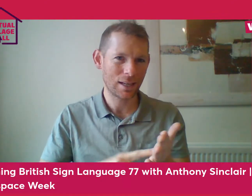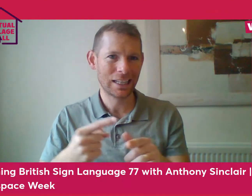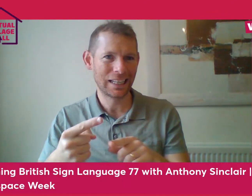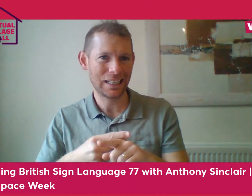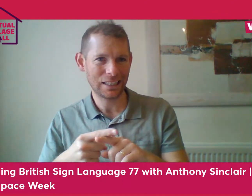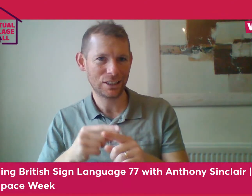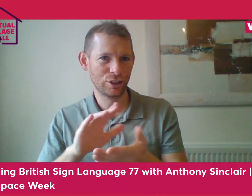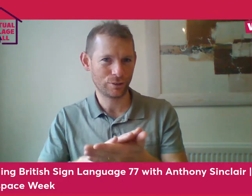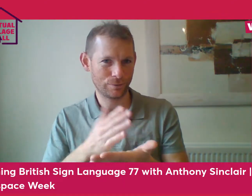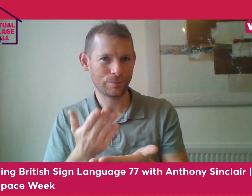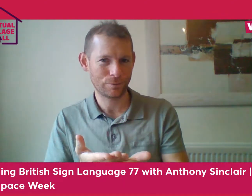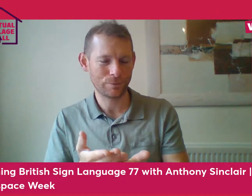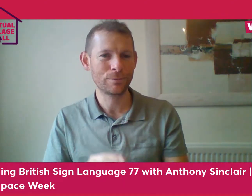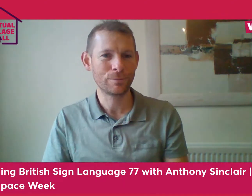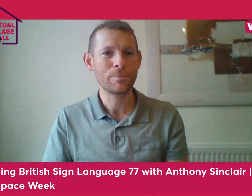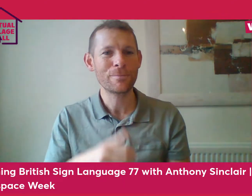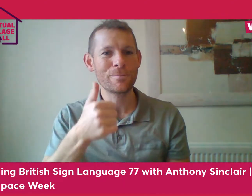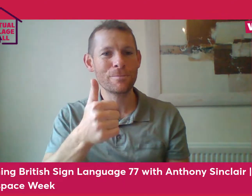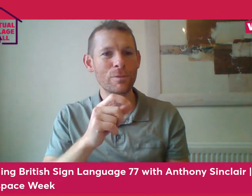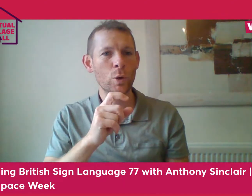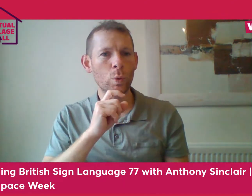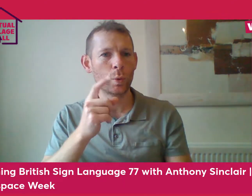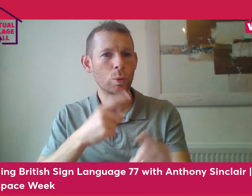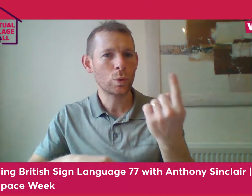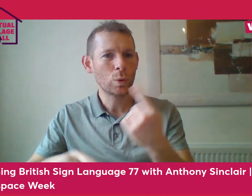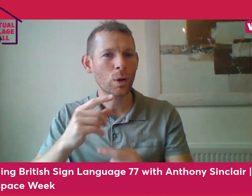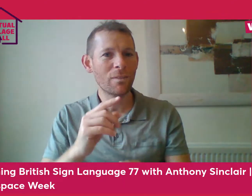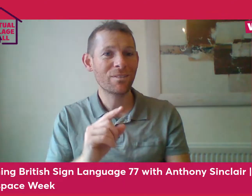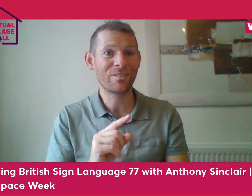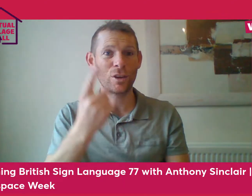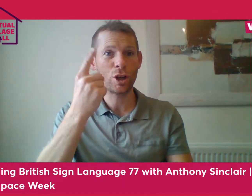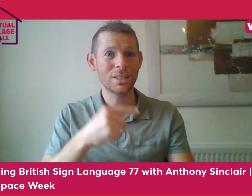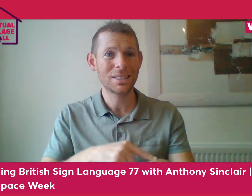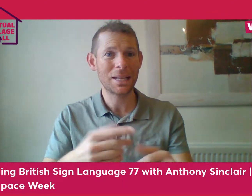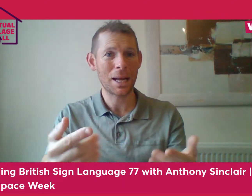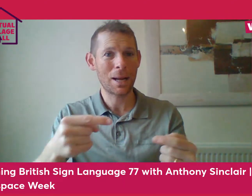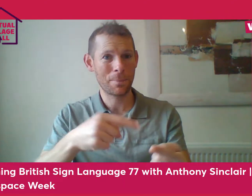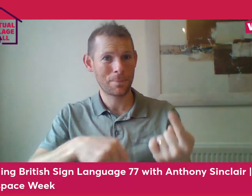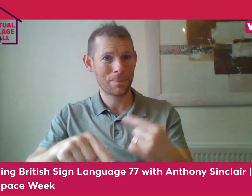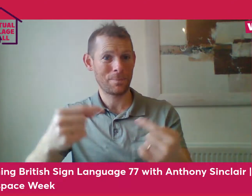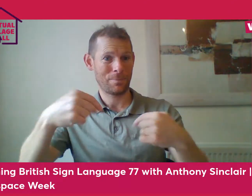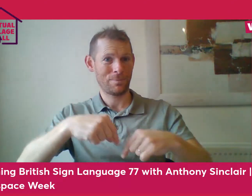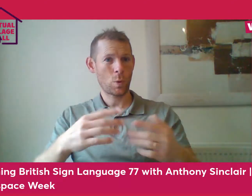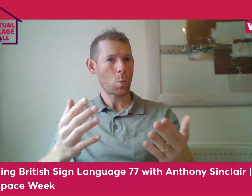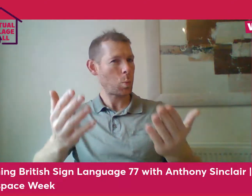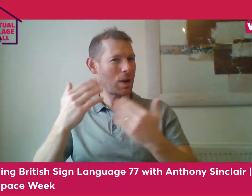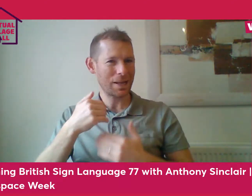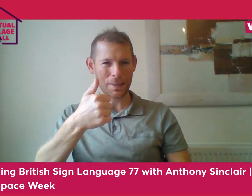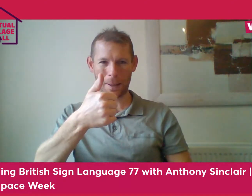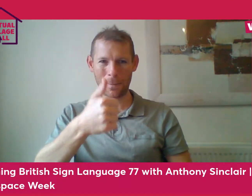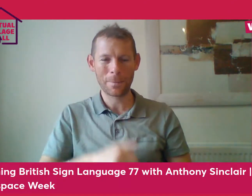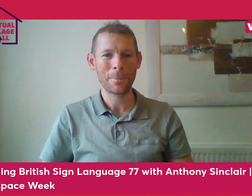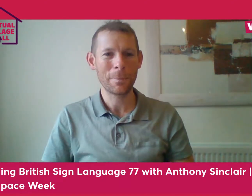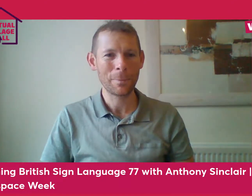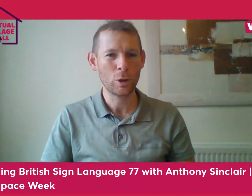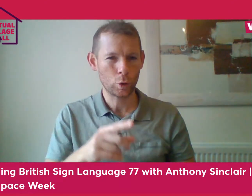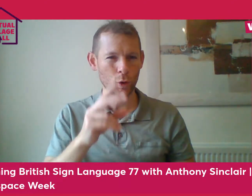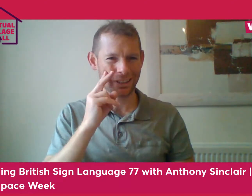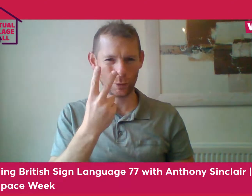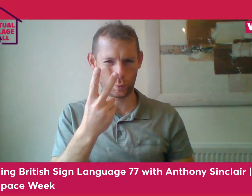who is translating between BSL to spoken English. So if you're joining us for the first time today, you're very welcome to our